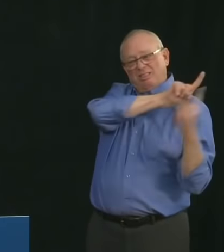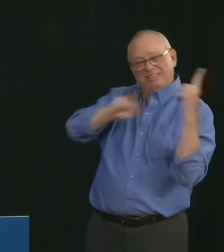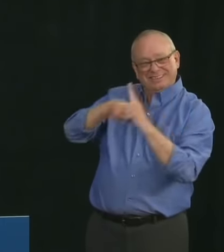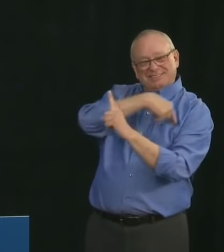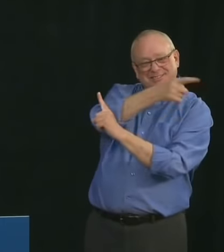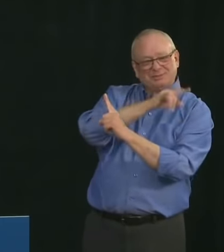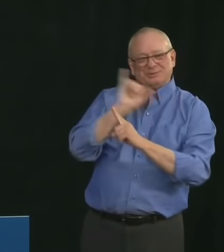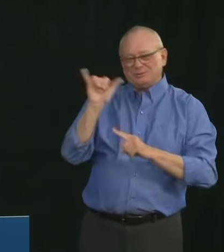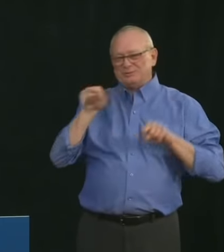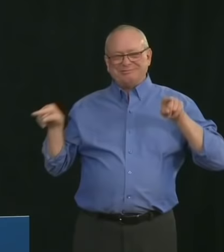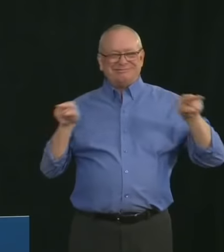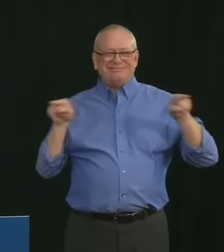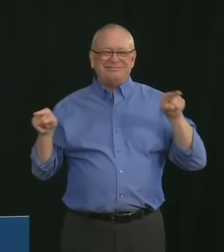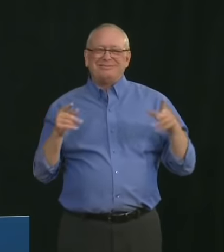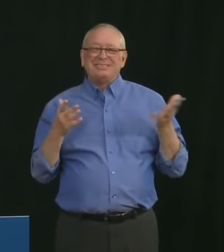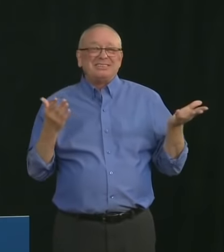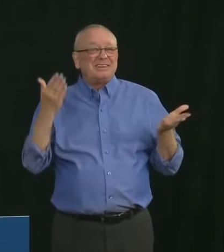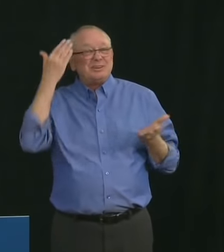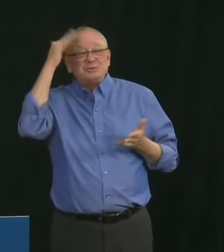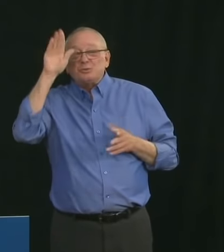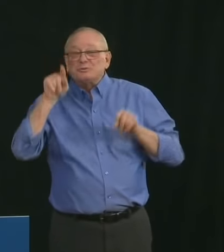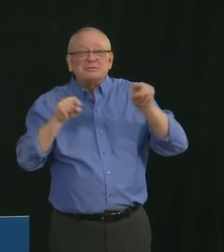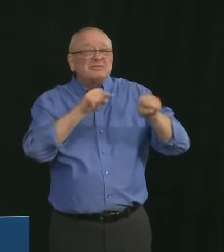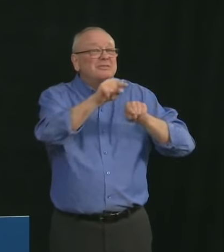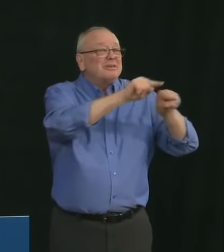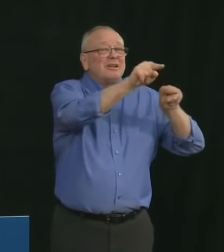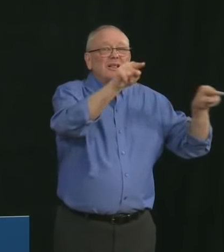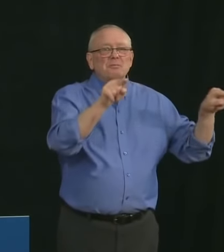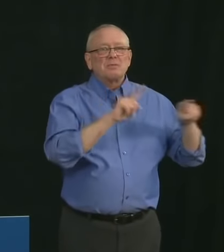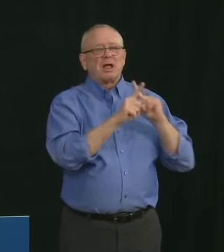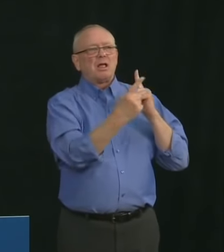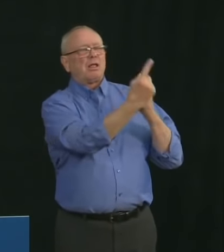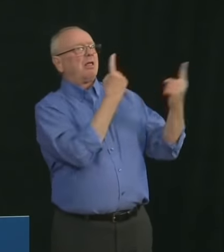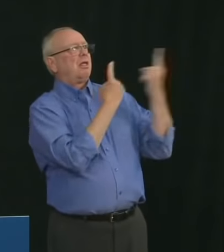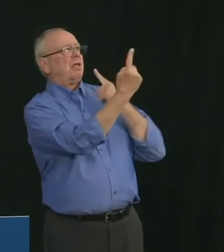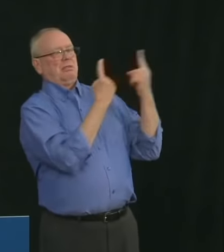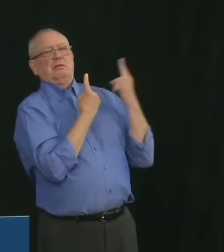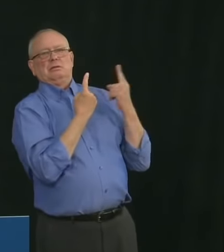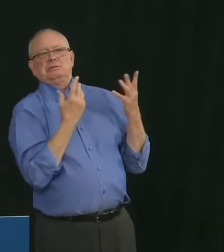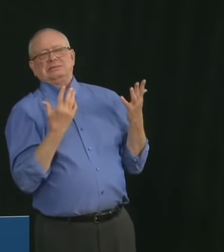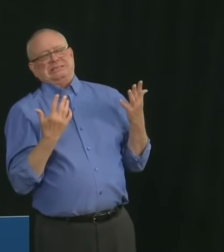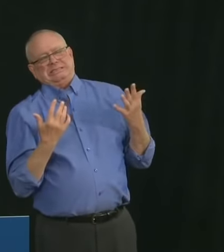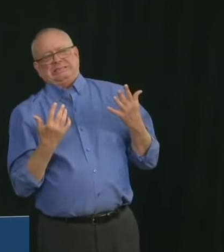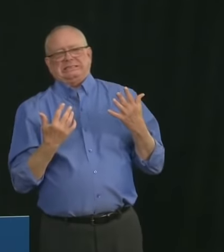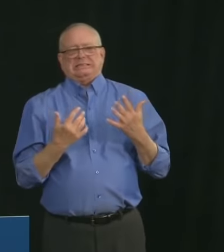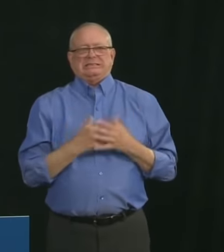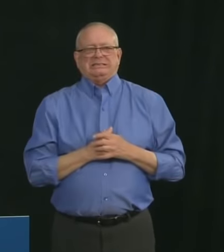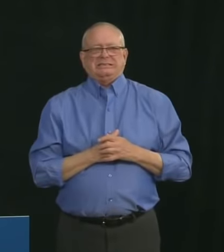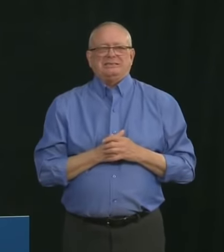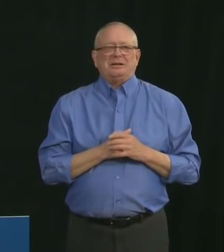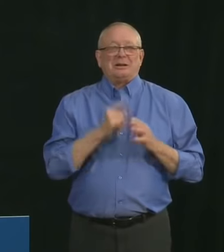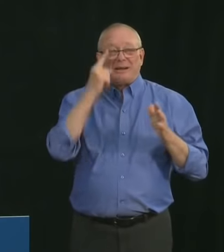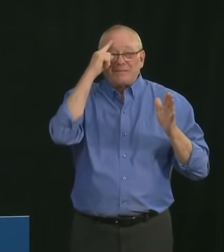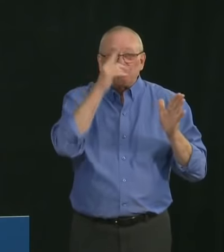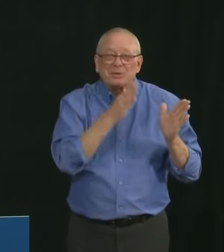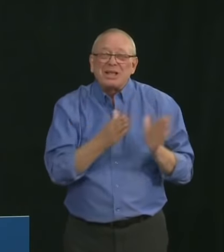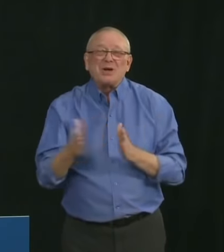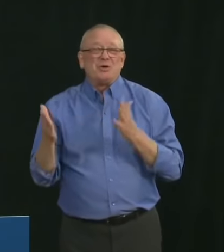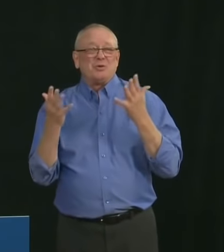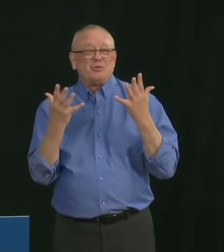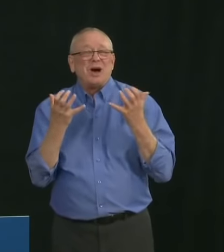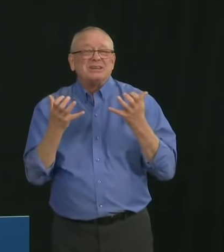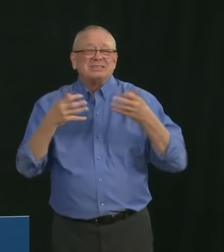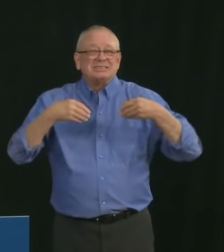interact in close proximity with each other. So if someone is planning a garage sale, again, I would advise caution, making sure that